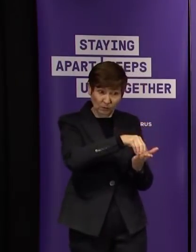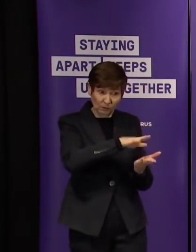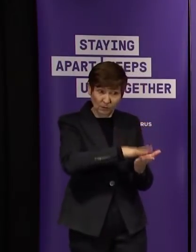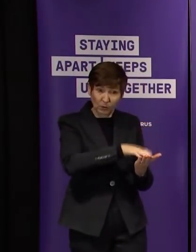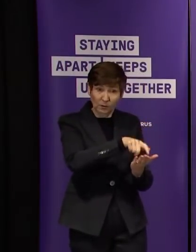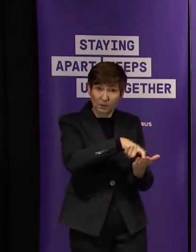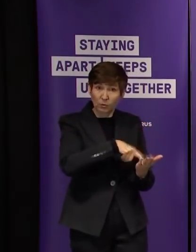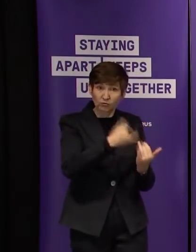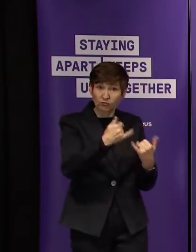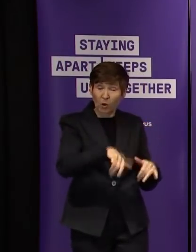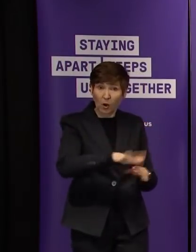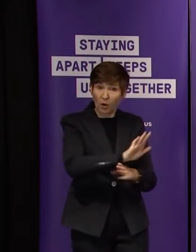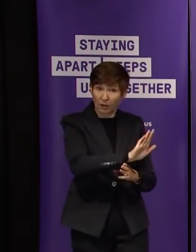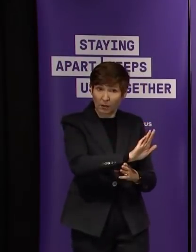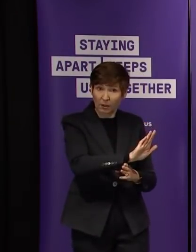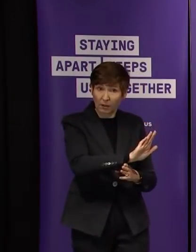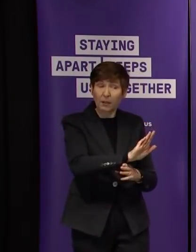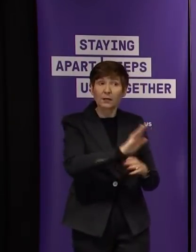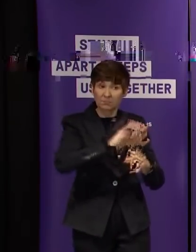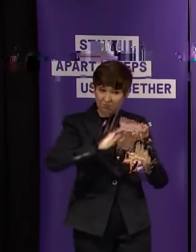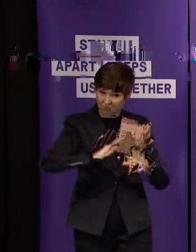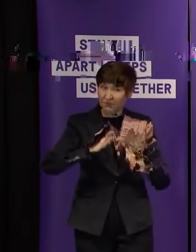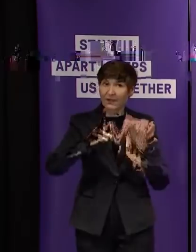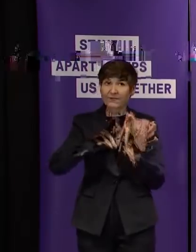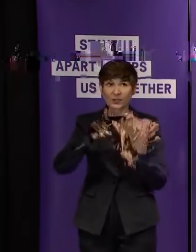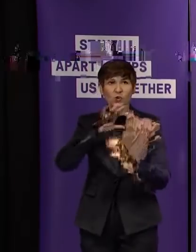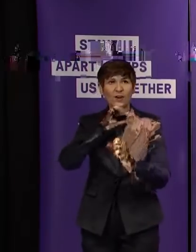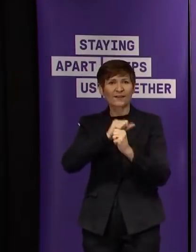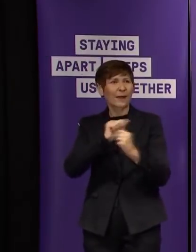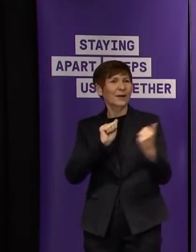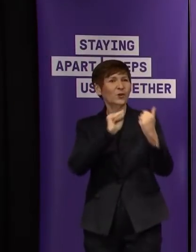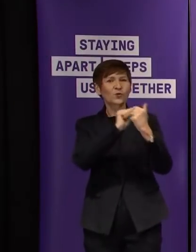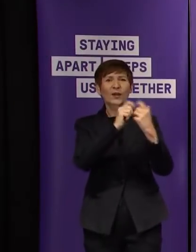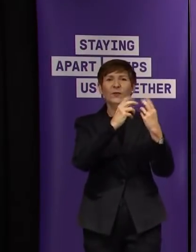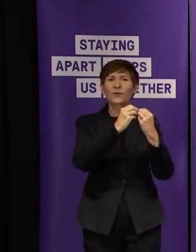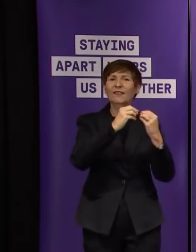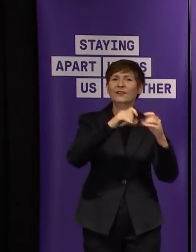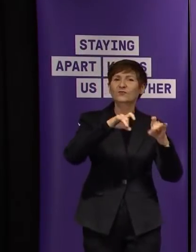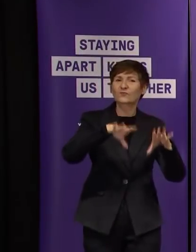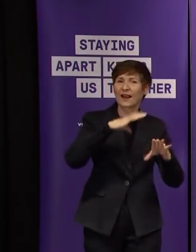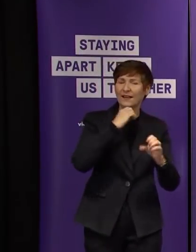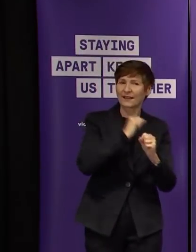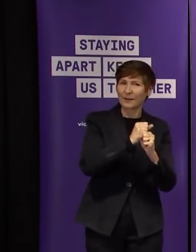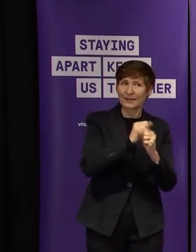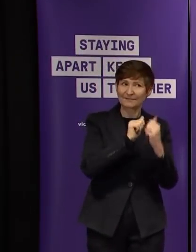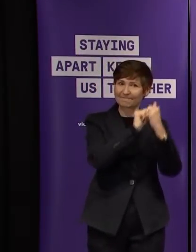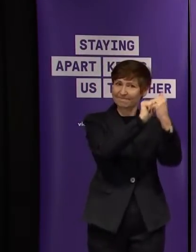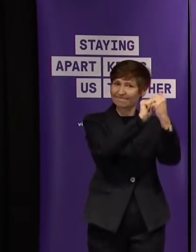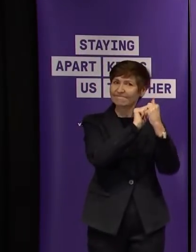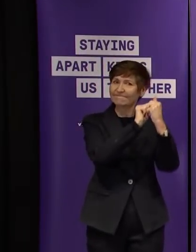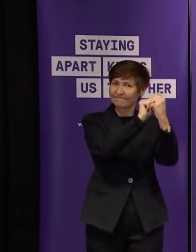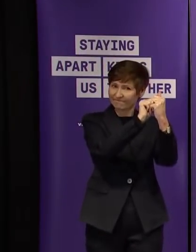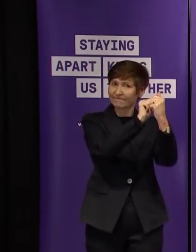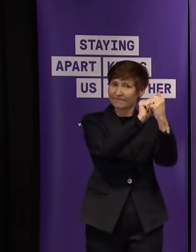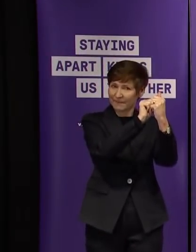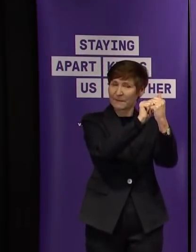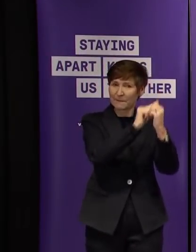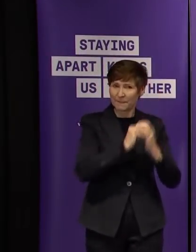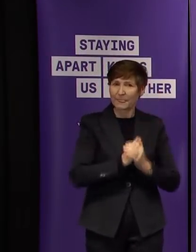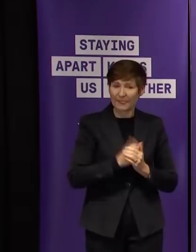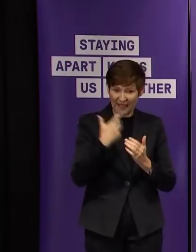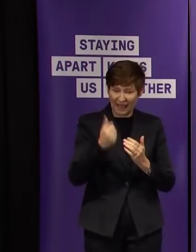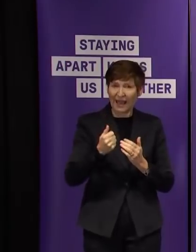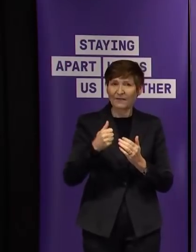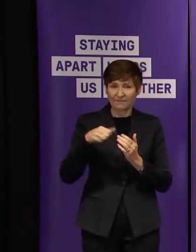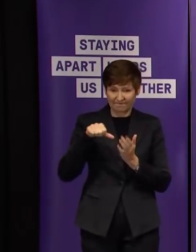been aligned with the Commonwealth Government. That is a guiding principle. And there are some supports there for